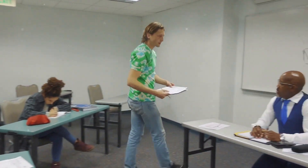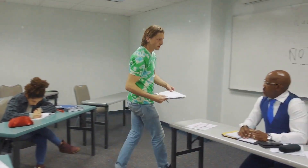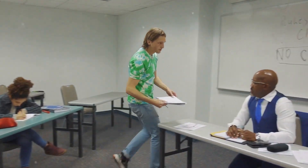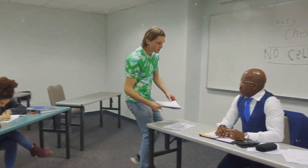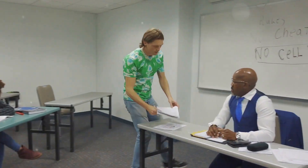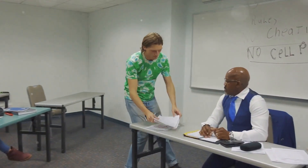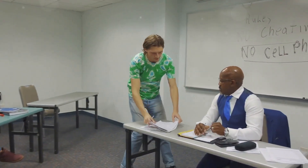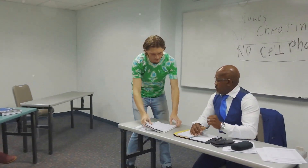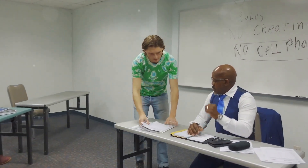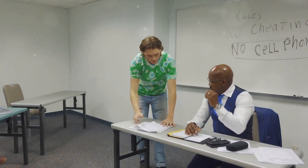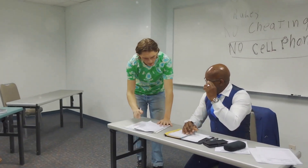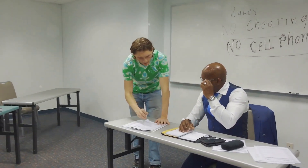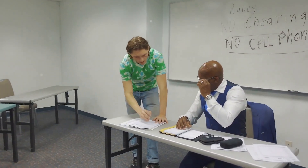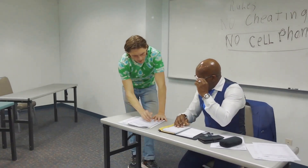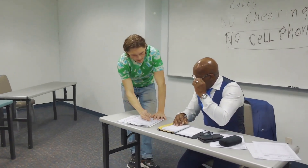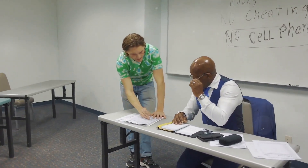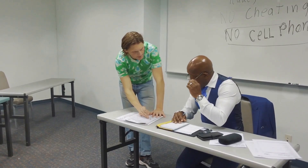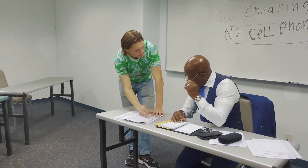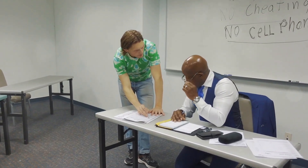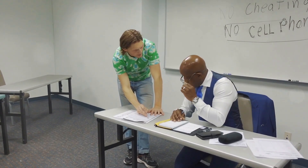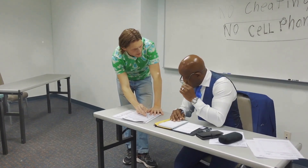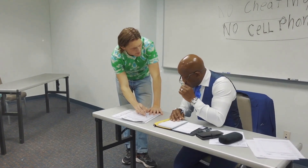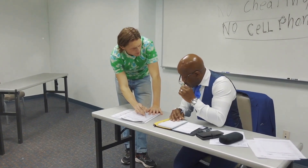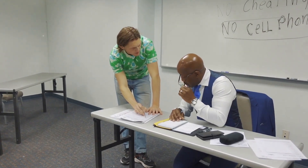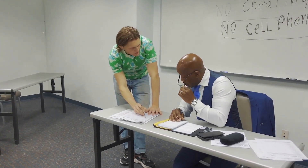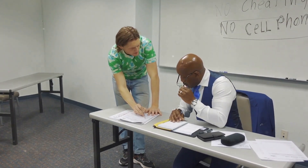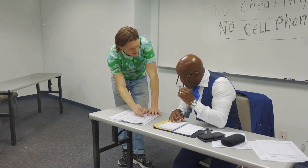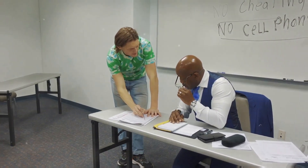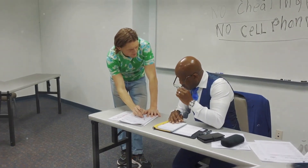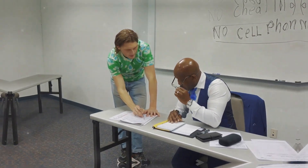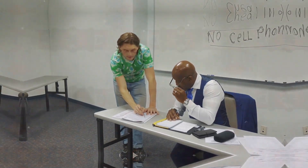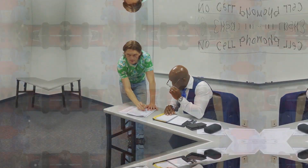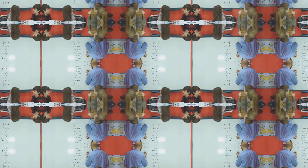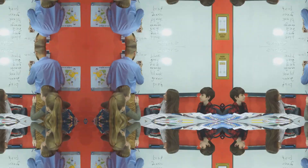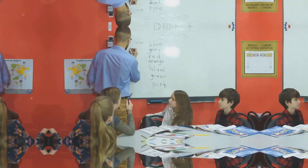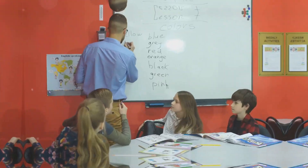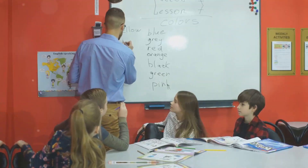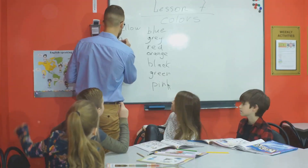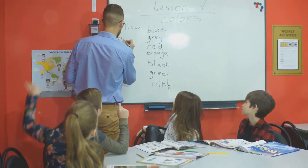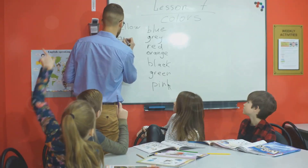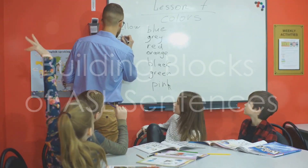comfortable in ASL, making communication smooth and effective.